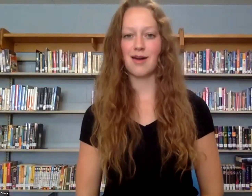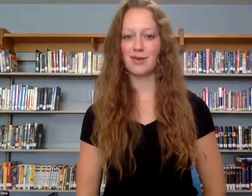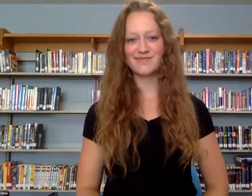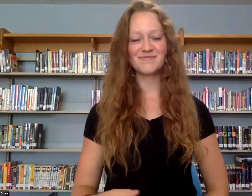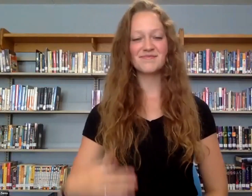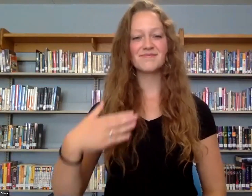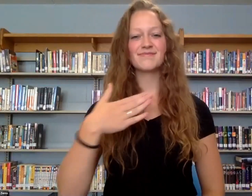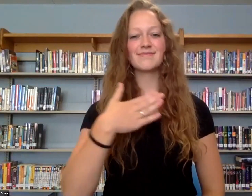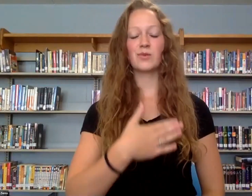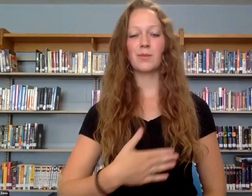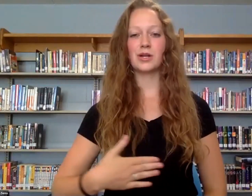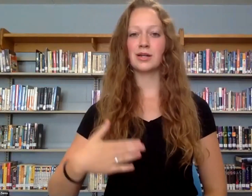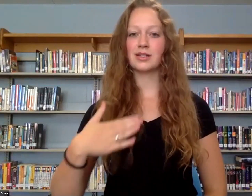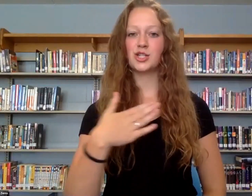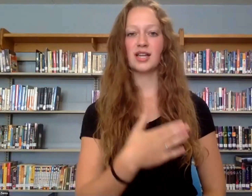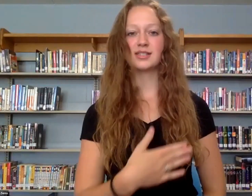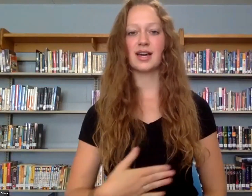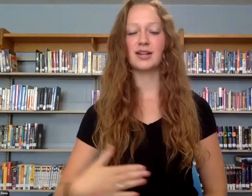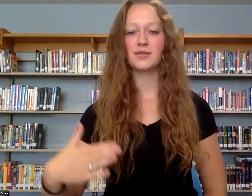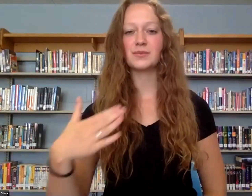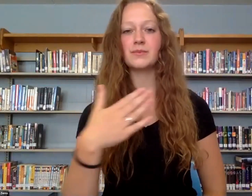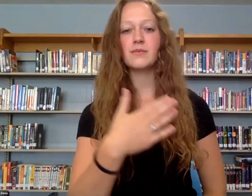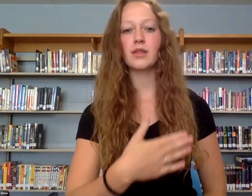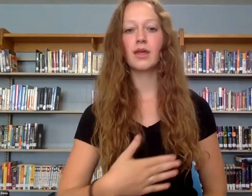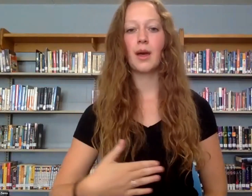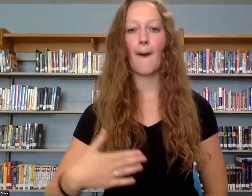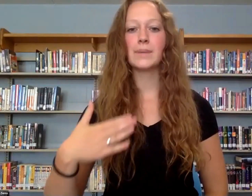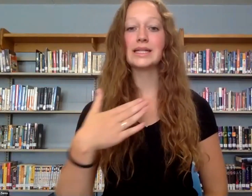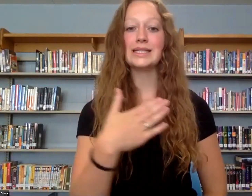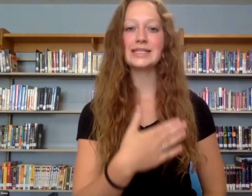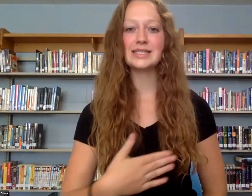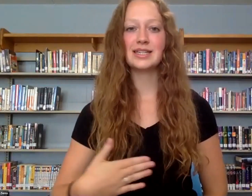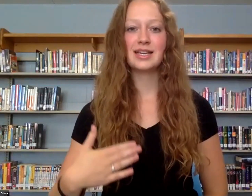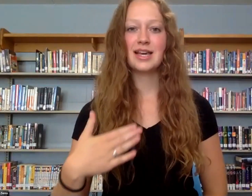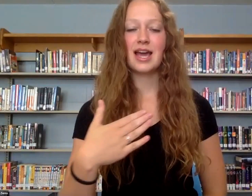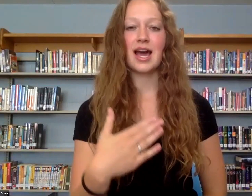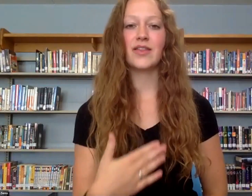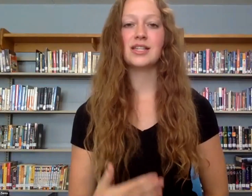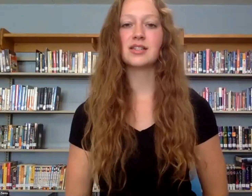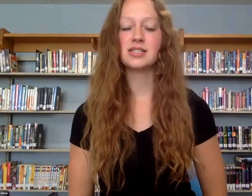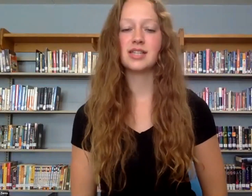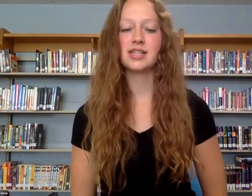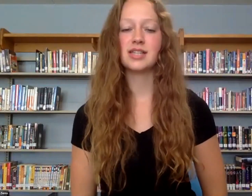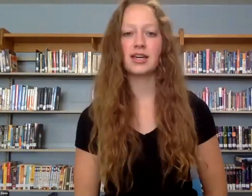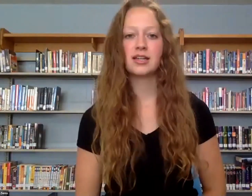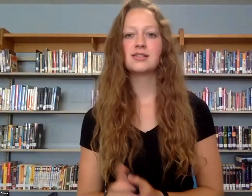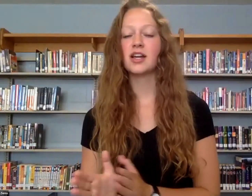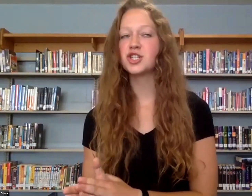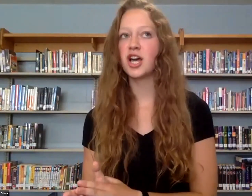one. Rub your chest, kind of. Please. And then he's going to say,